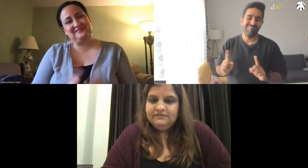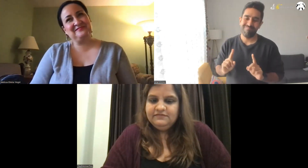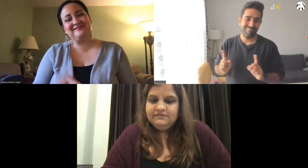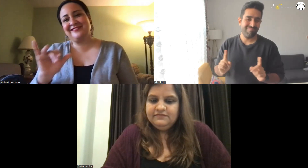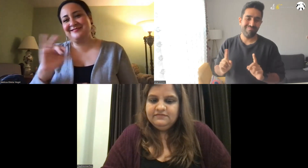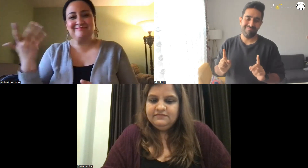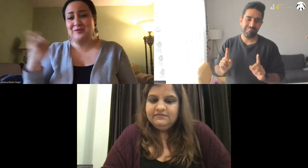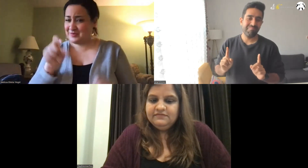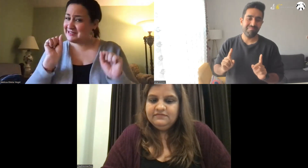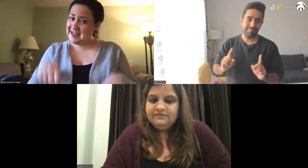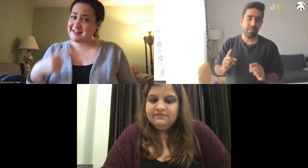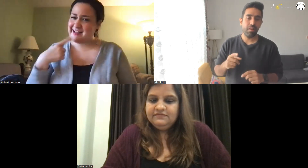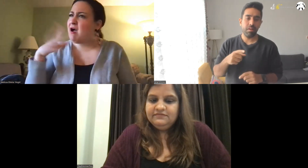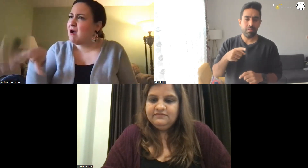connect with how you look.